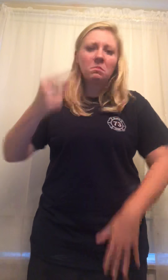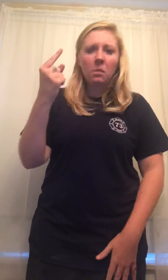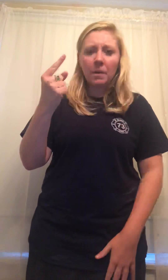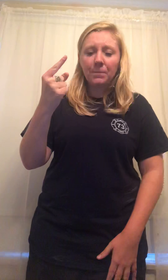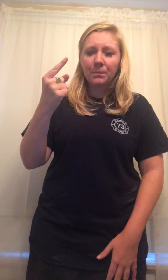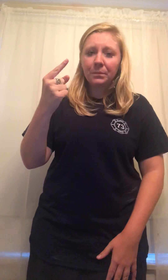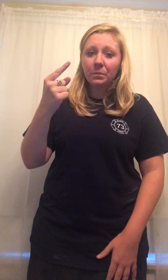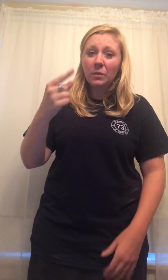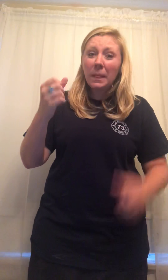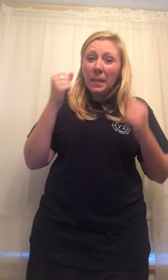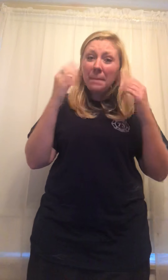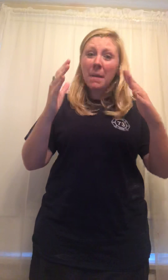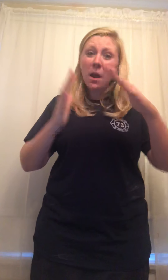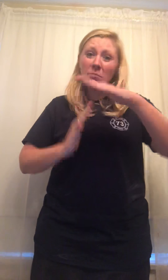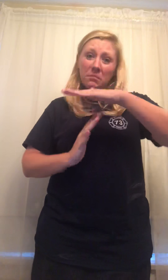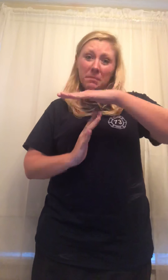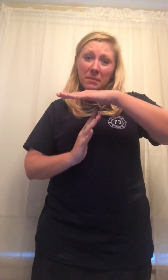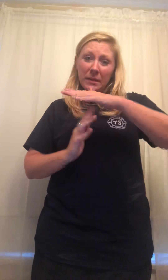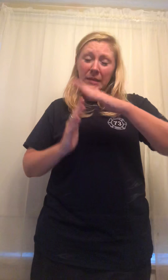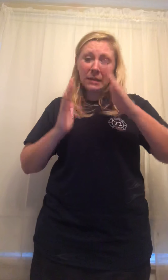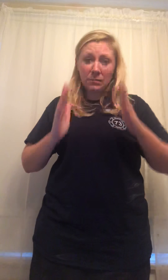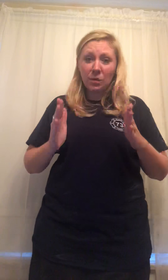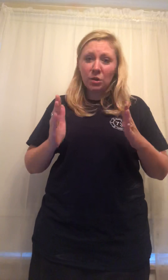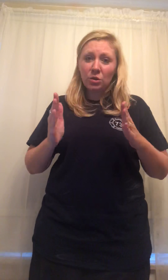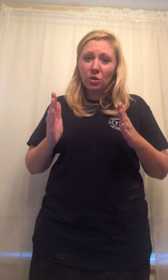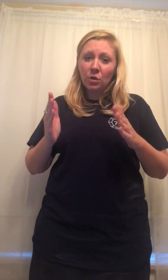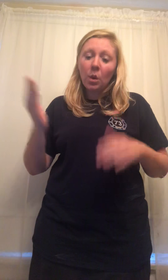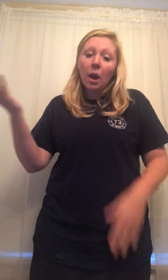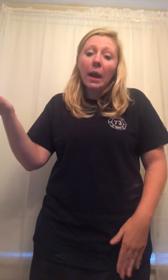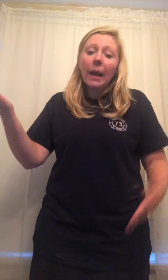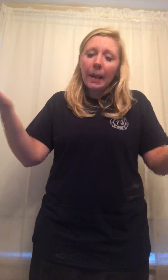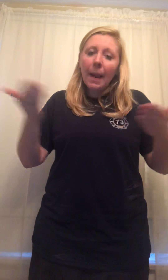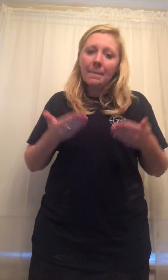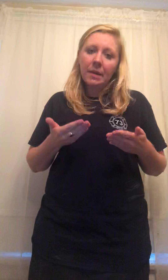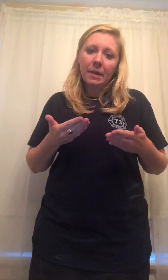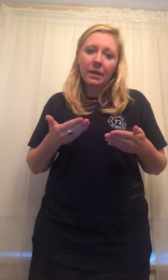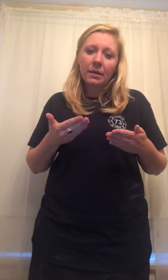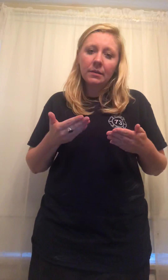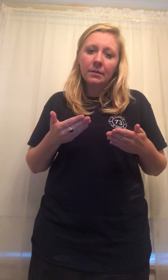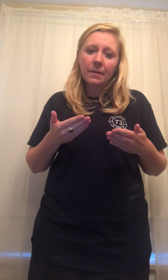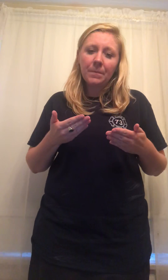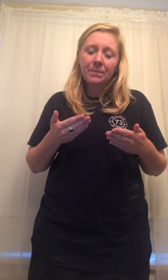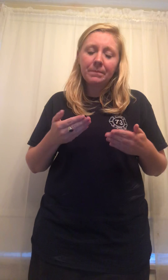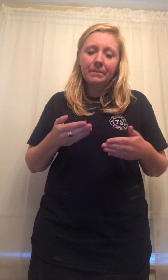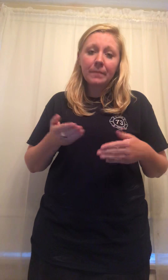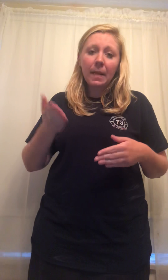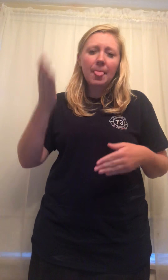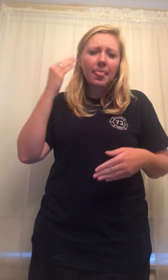amount of immigrants that are coming in. In the last couple of years, we have taken in about